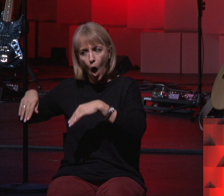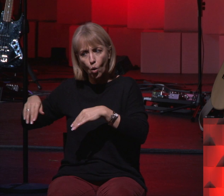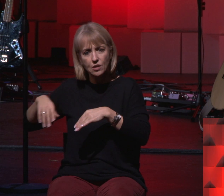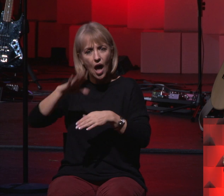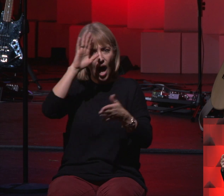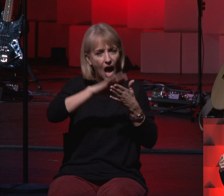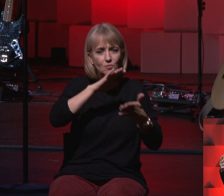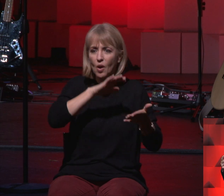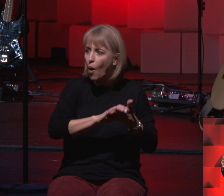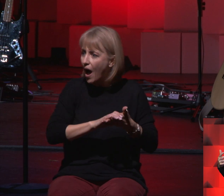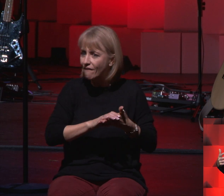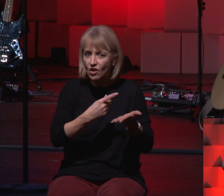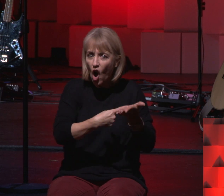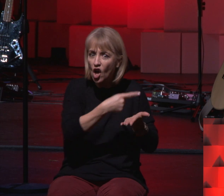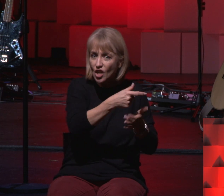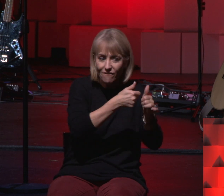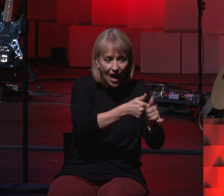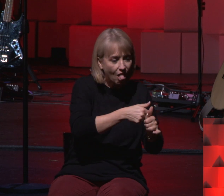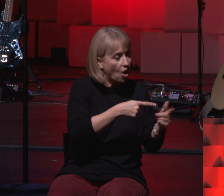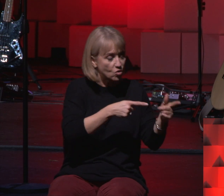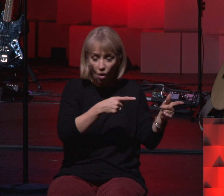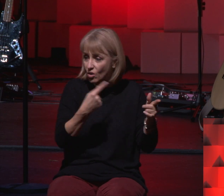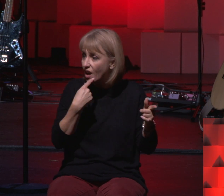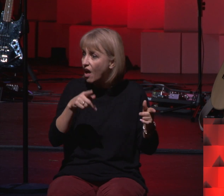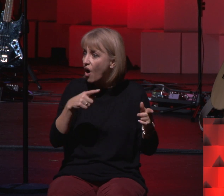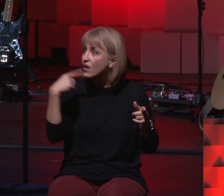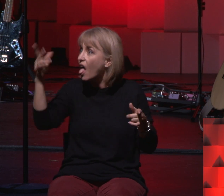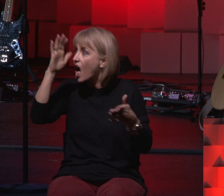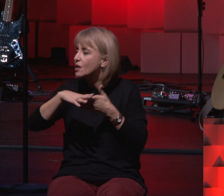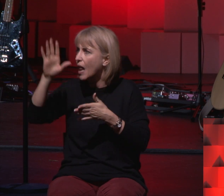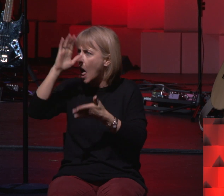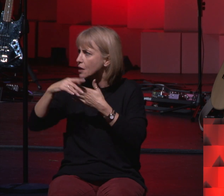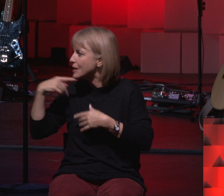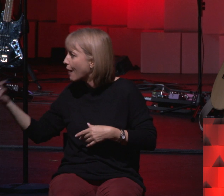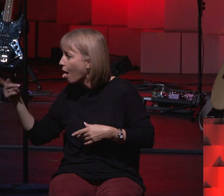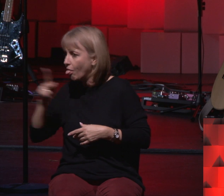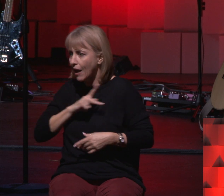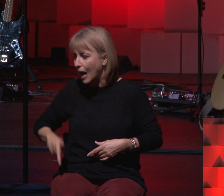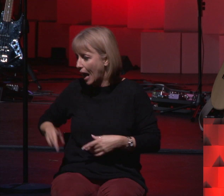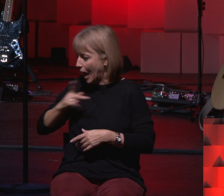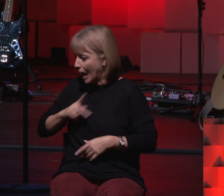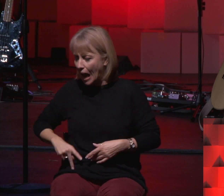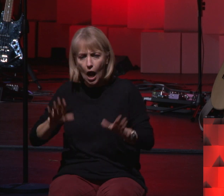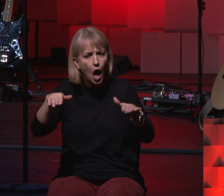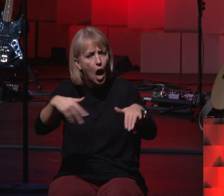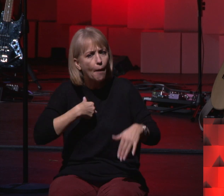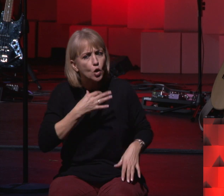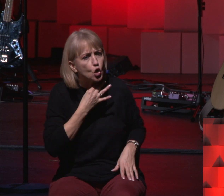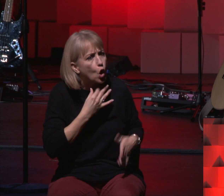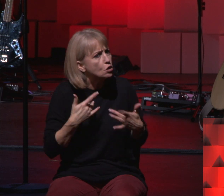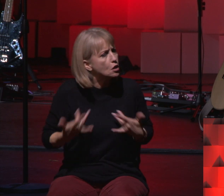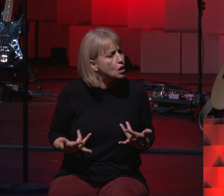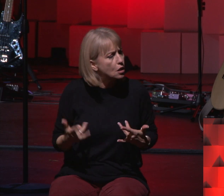He's telling him what's going on. And here this inroad gets back in, and Herod says, I'm curious about Jesus. Not sure of his motives,